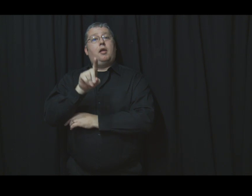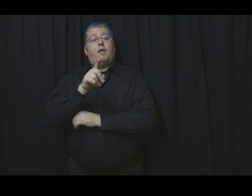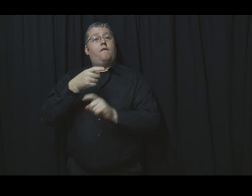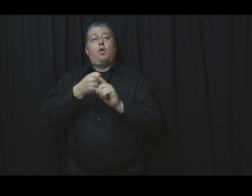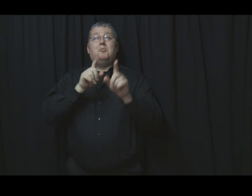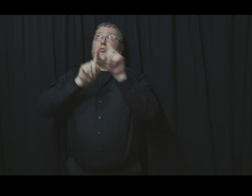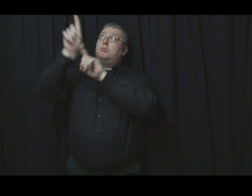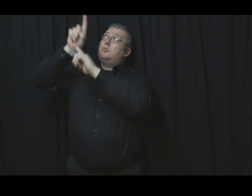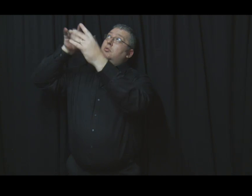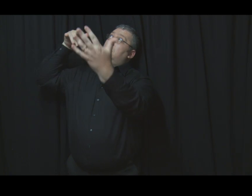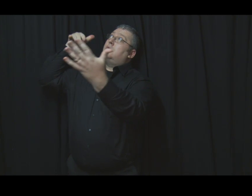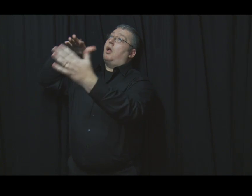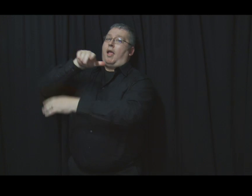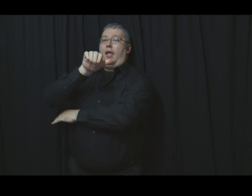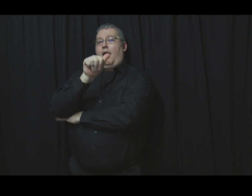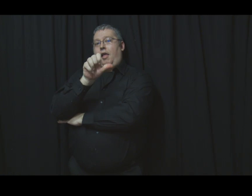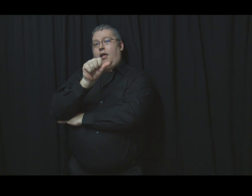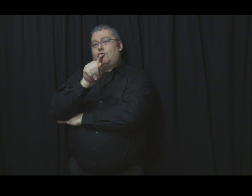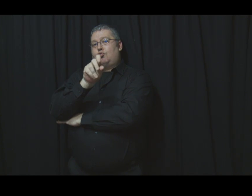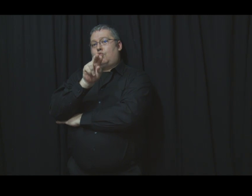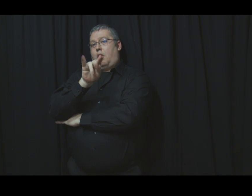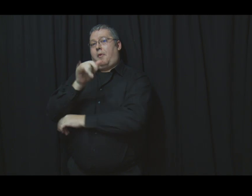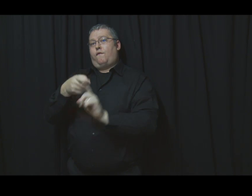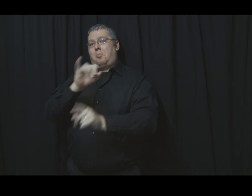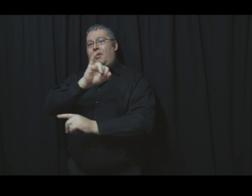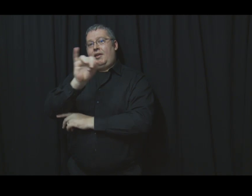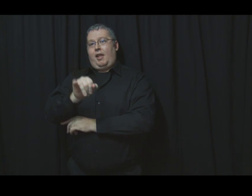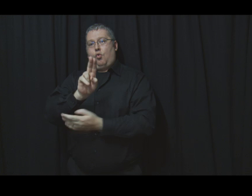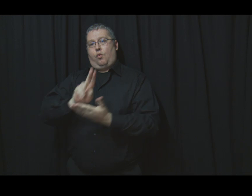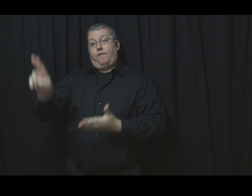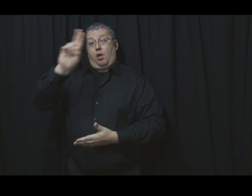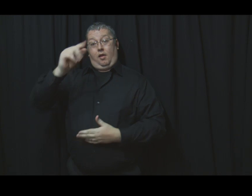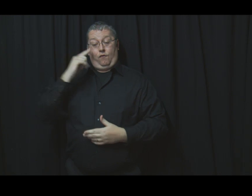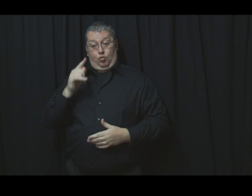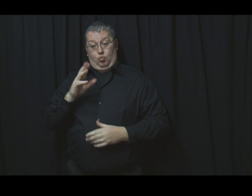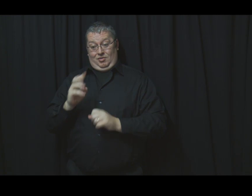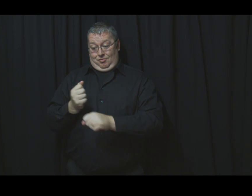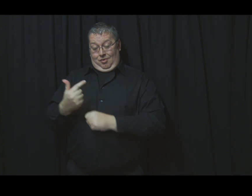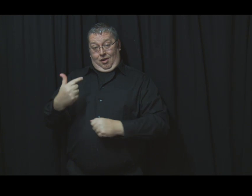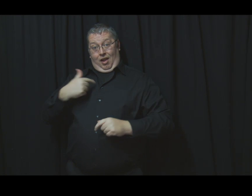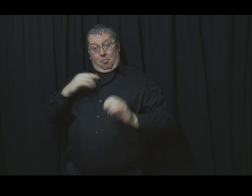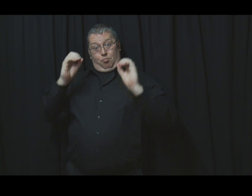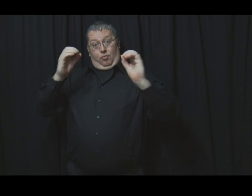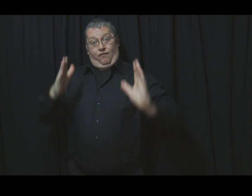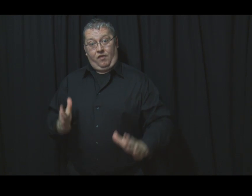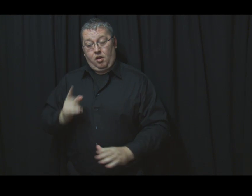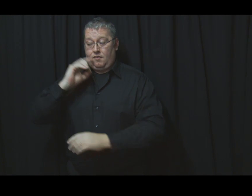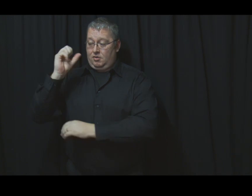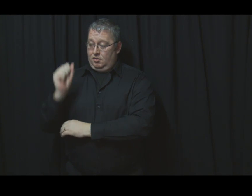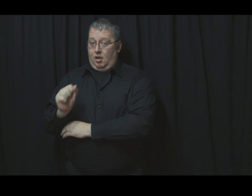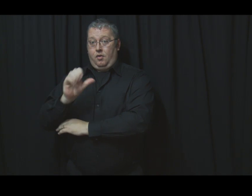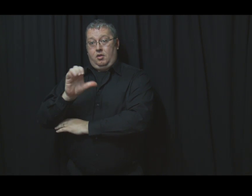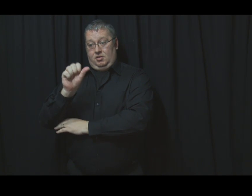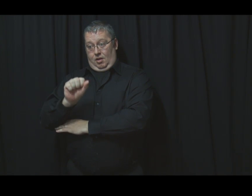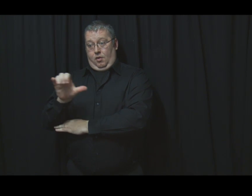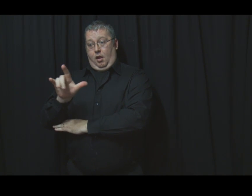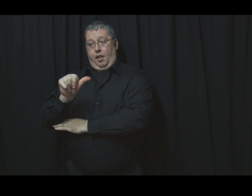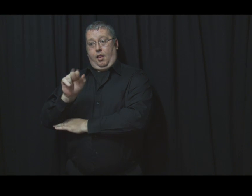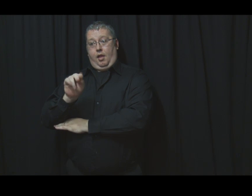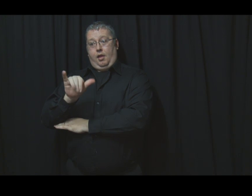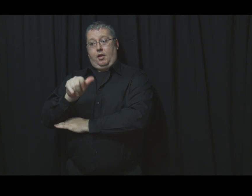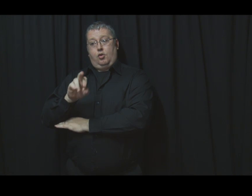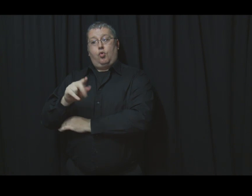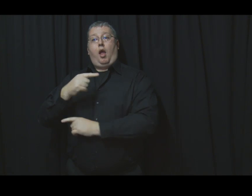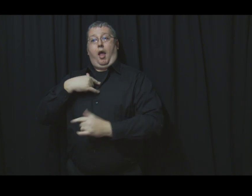University. For 26 and a half years, I was professor at the University of South Carolina, Lancaster, where I hold the rank of Distinguished